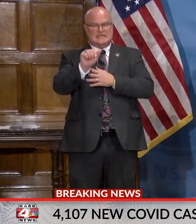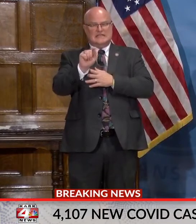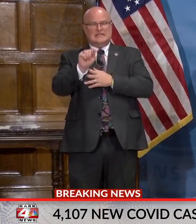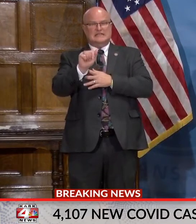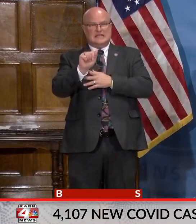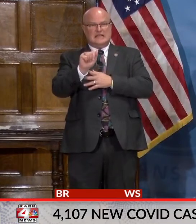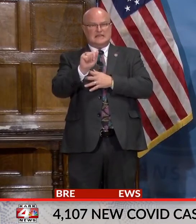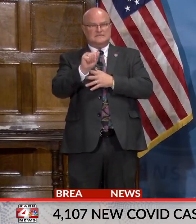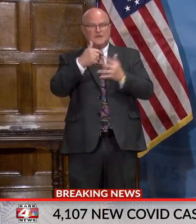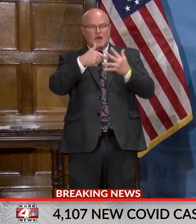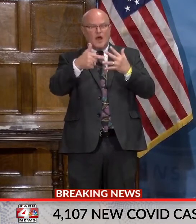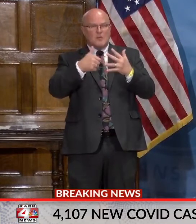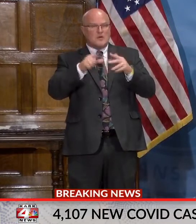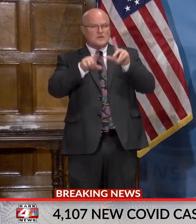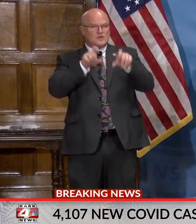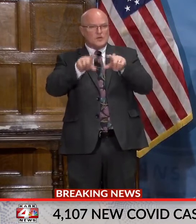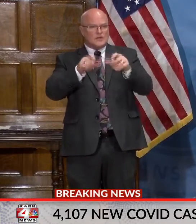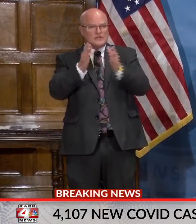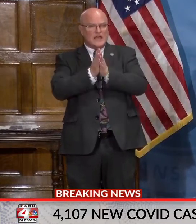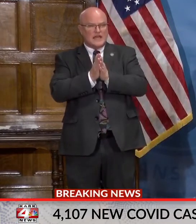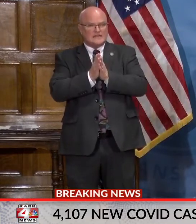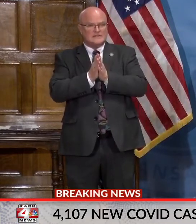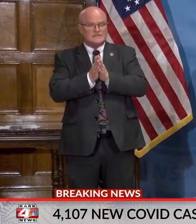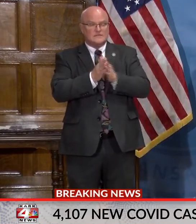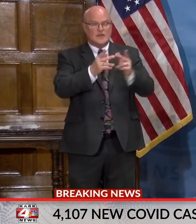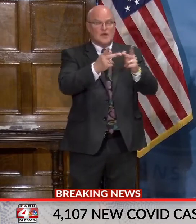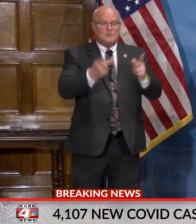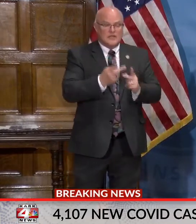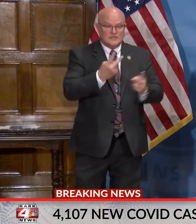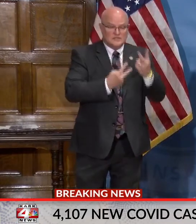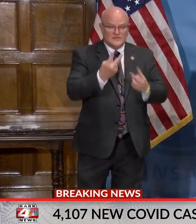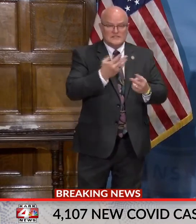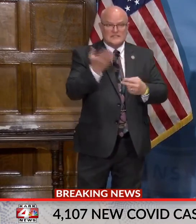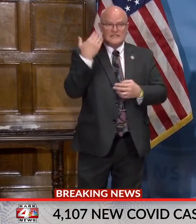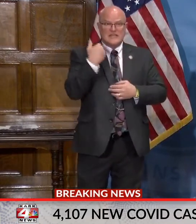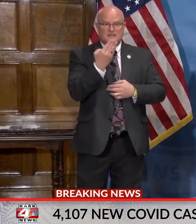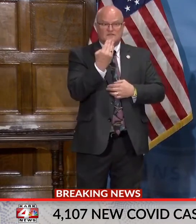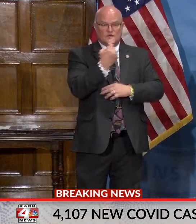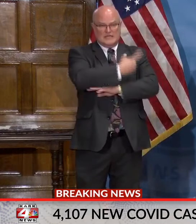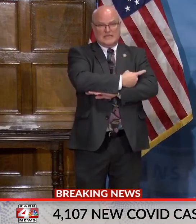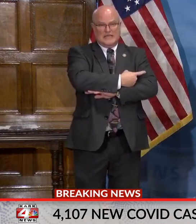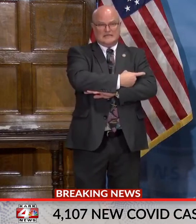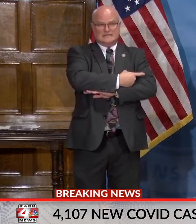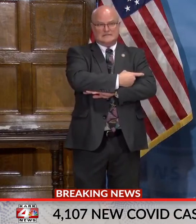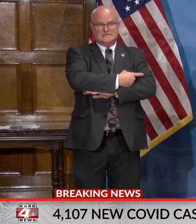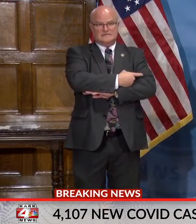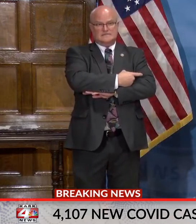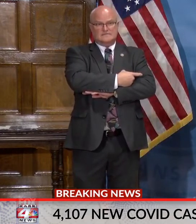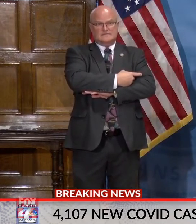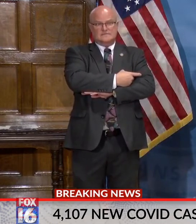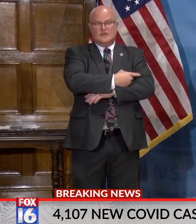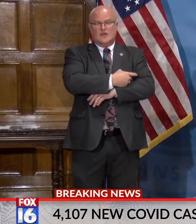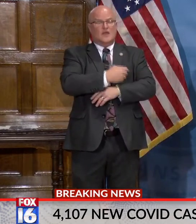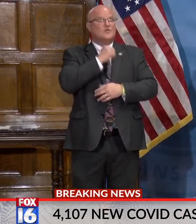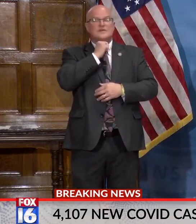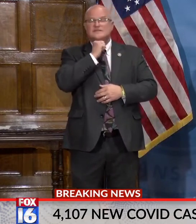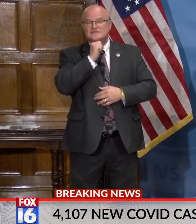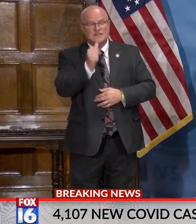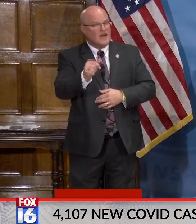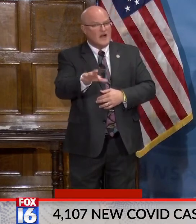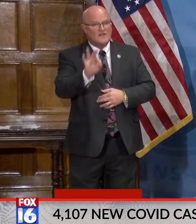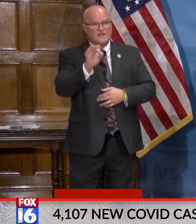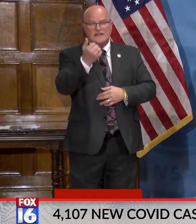Among those questions that are asked are sites which have been visited in the last 14 days. And we have not found